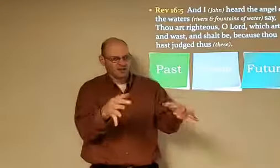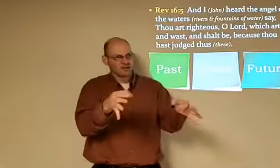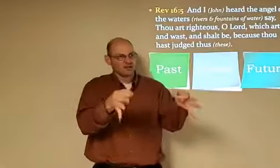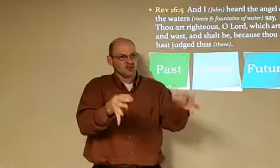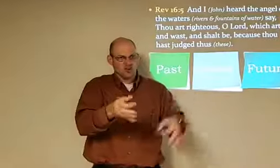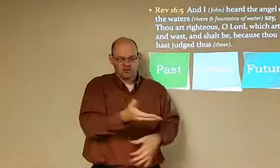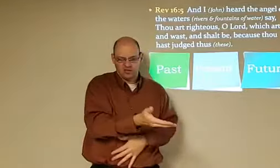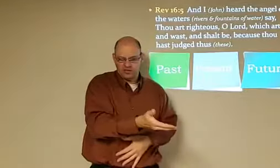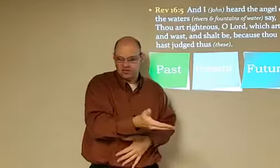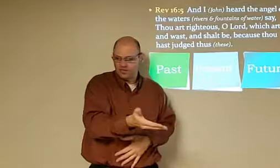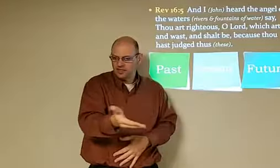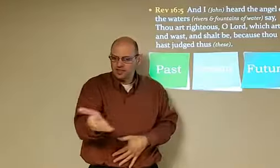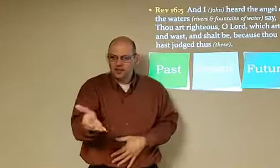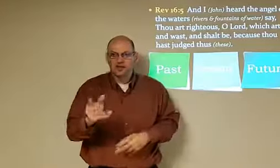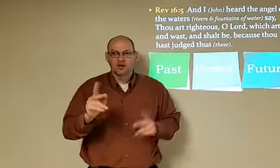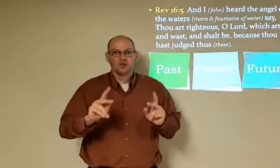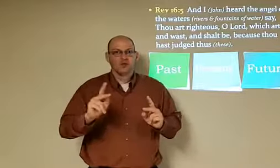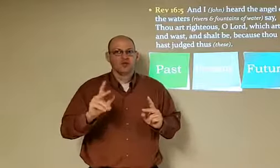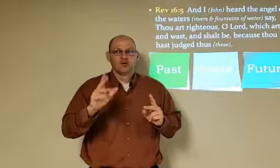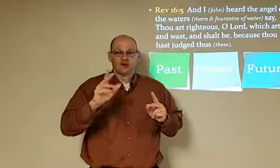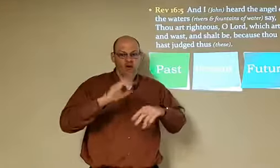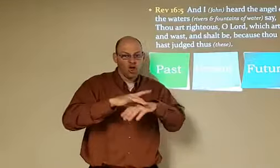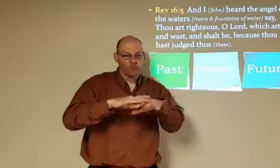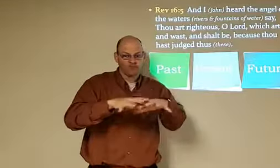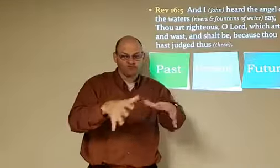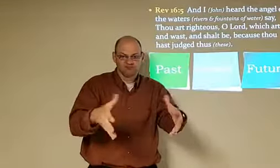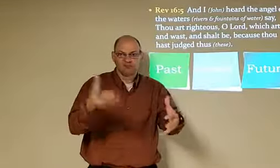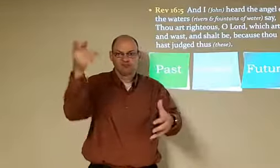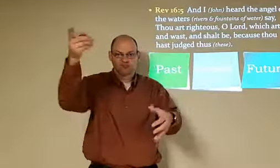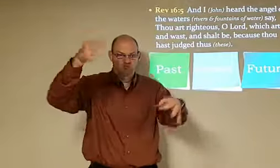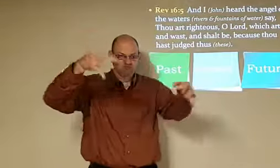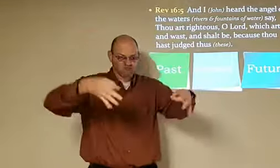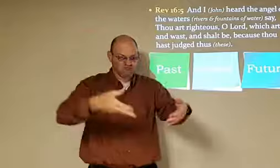be, because thou hast judged these," talking about these people.